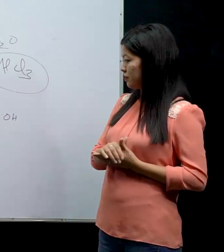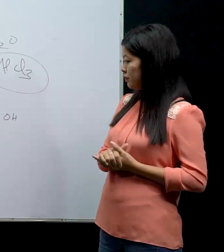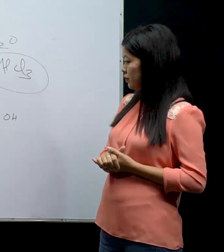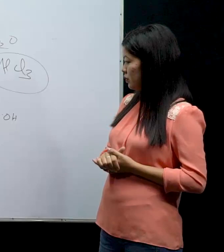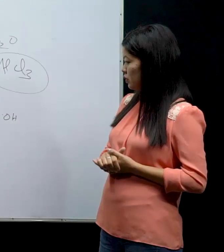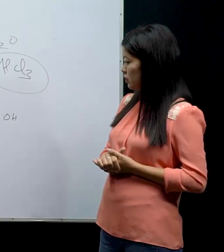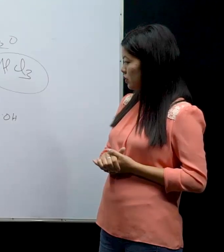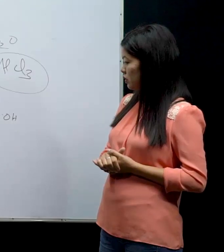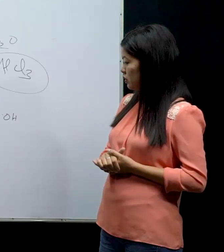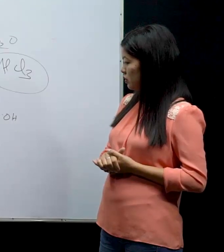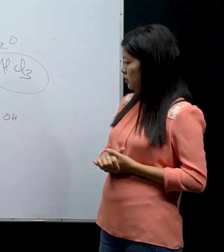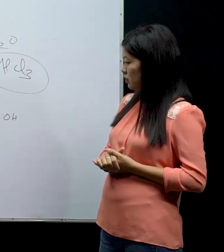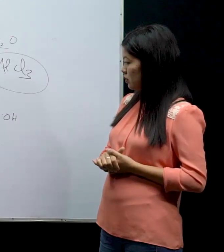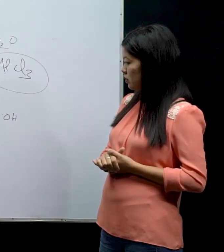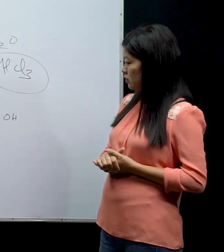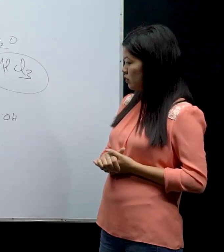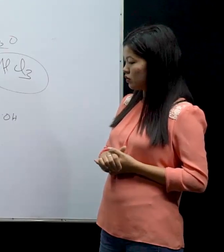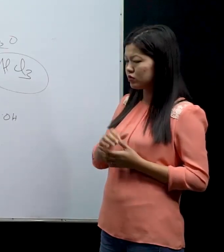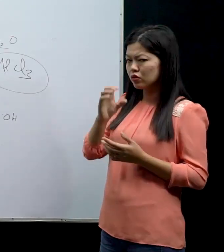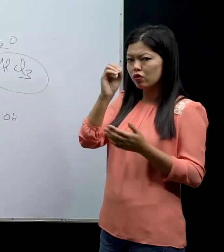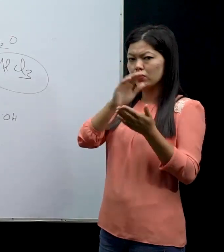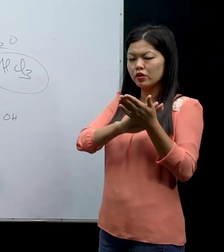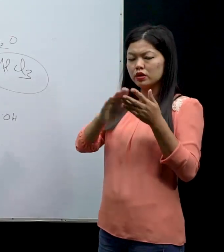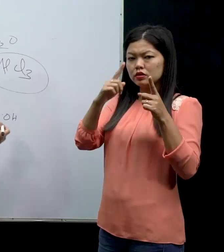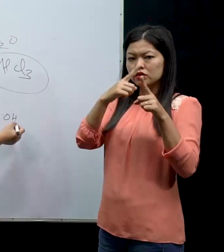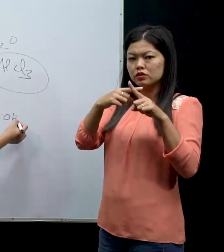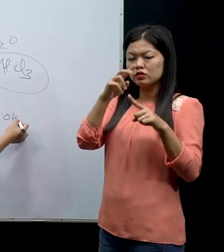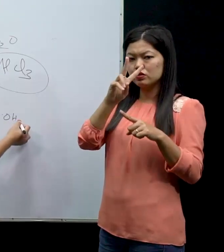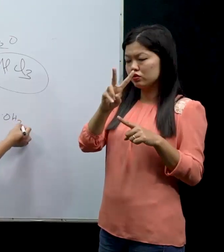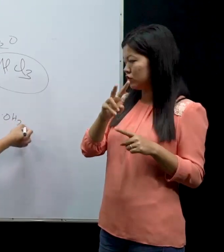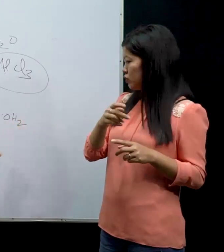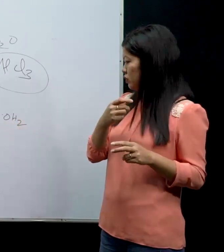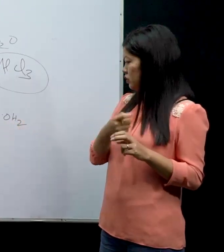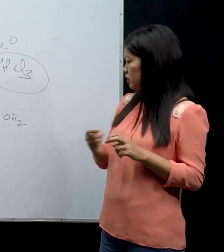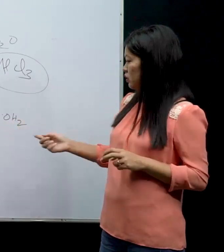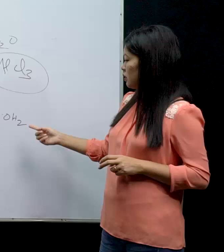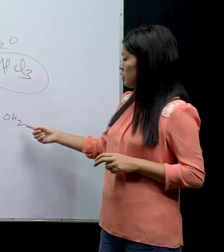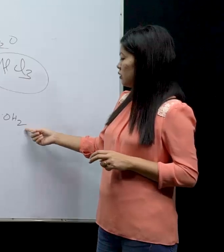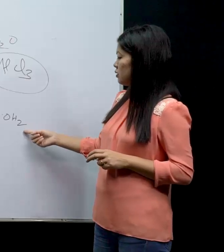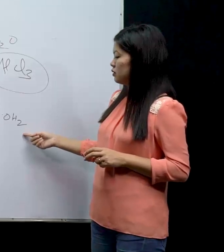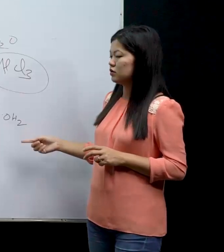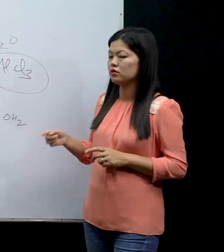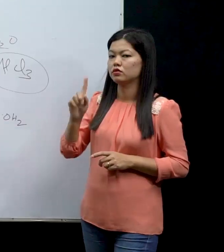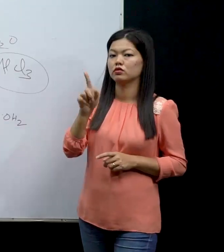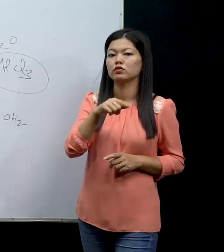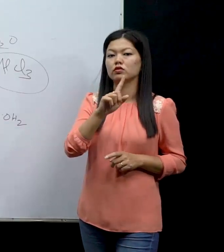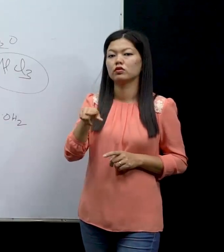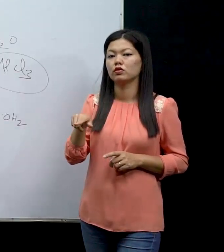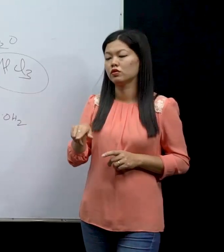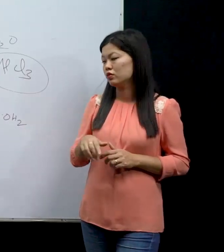But students, now OH into 2, right? So students, they usually write like this. Clear? So that is